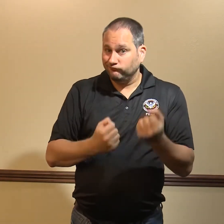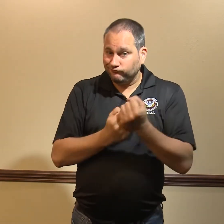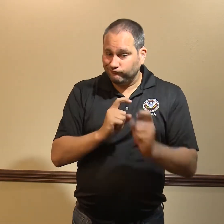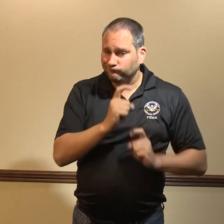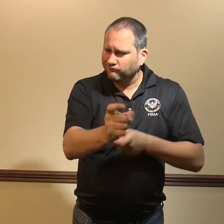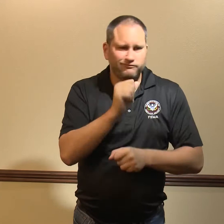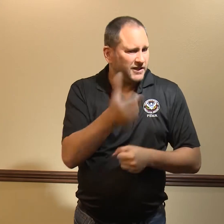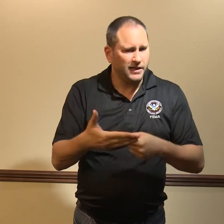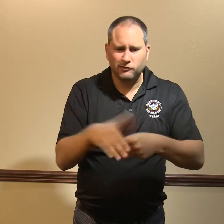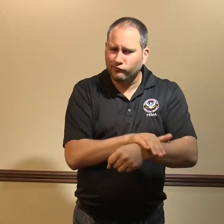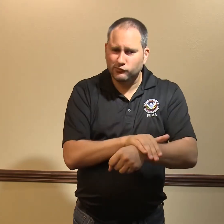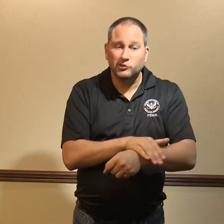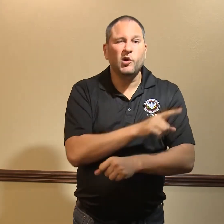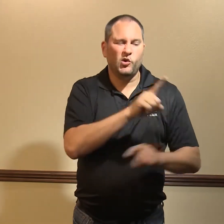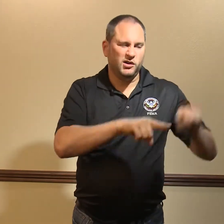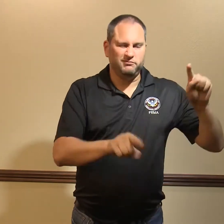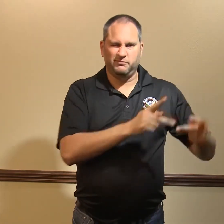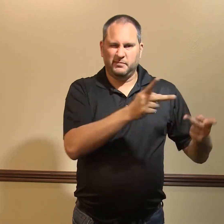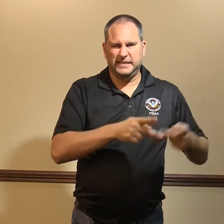other sources.